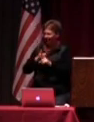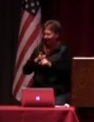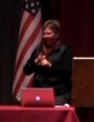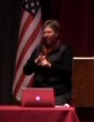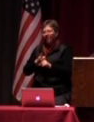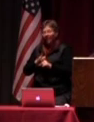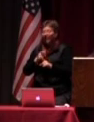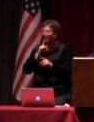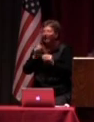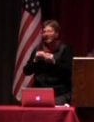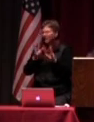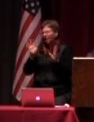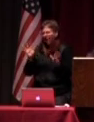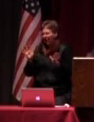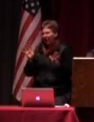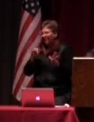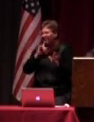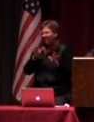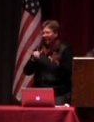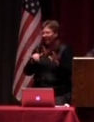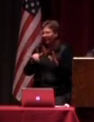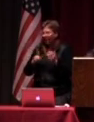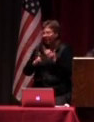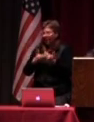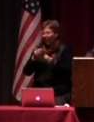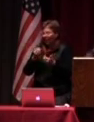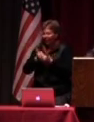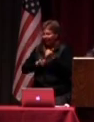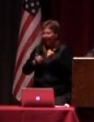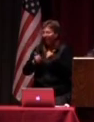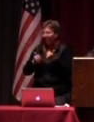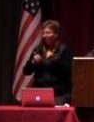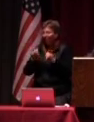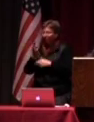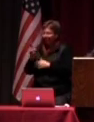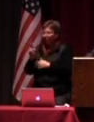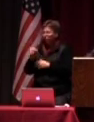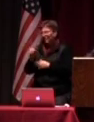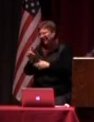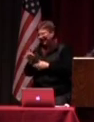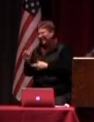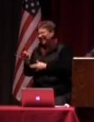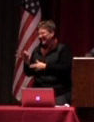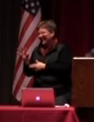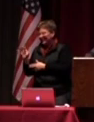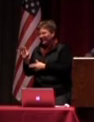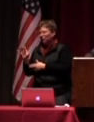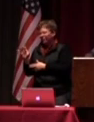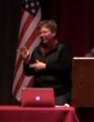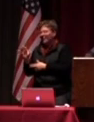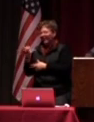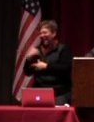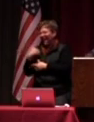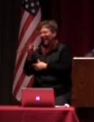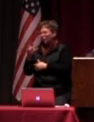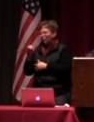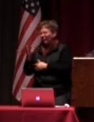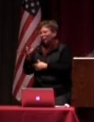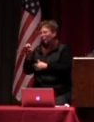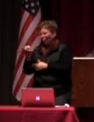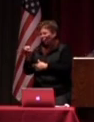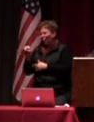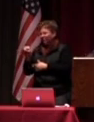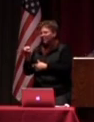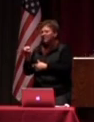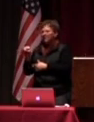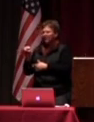an entirely obvious fact that nearly every major revolution of the late 18th and early 19th centuries had recourse, at one point or another,